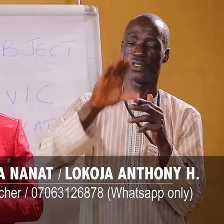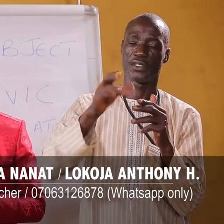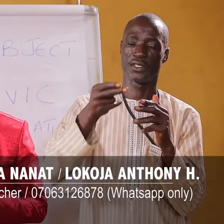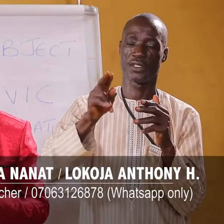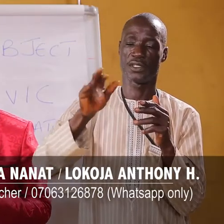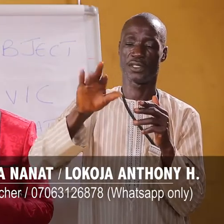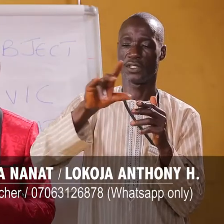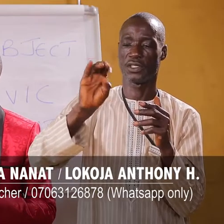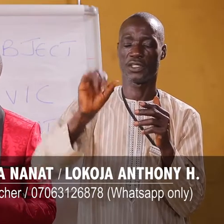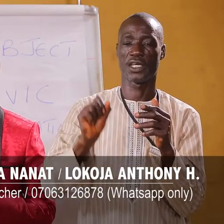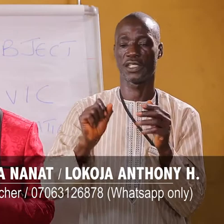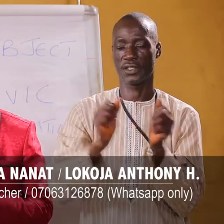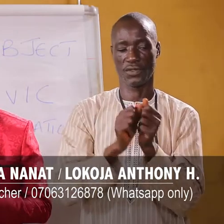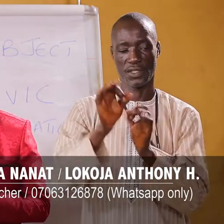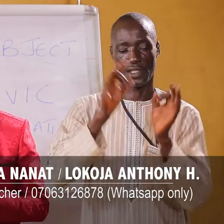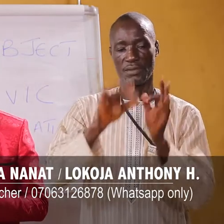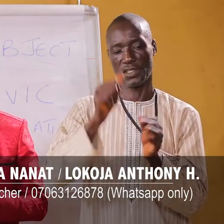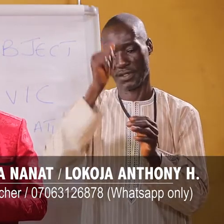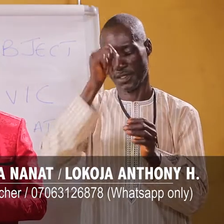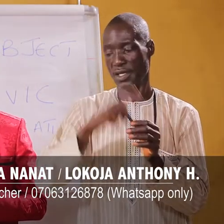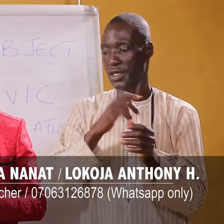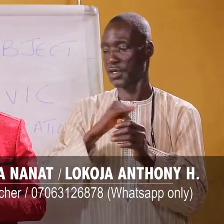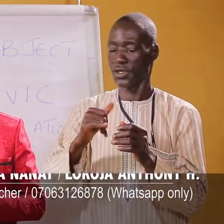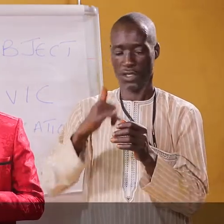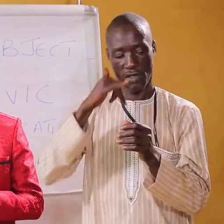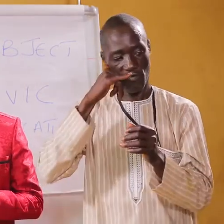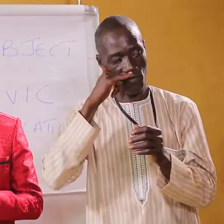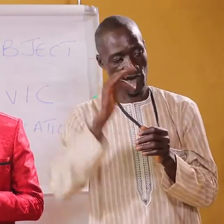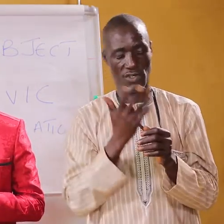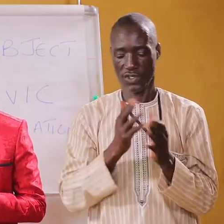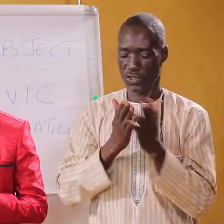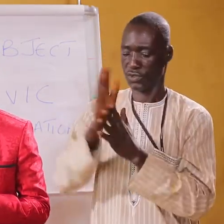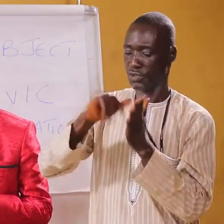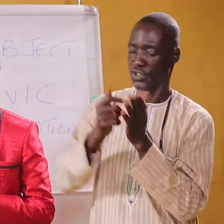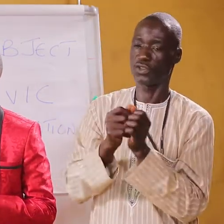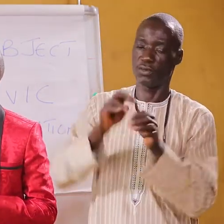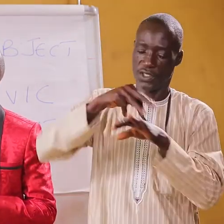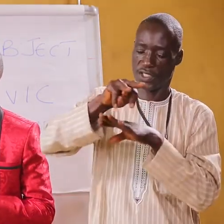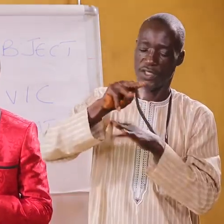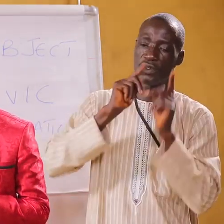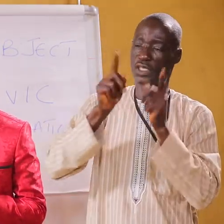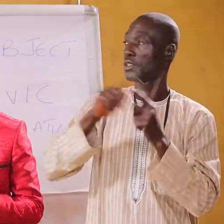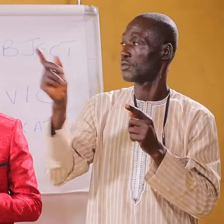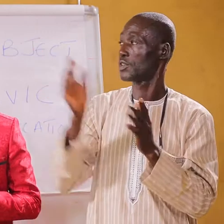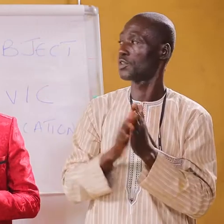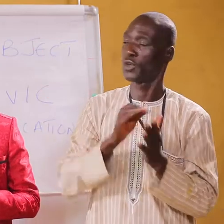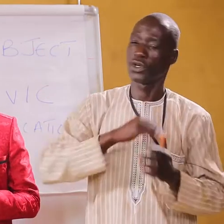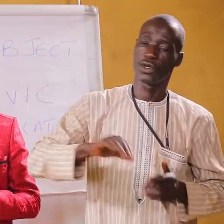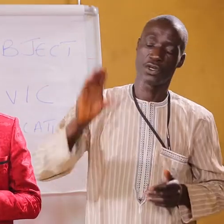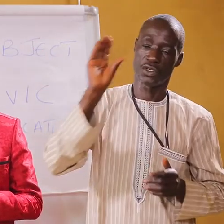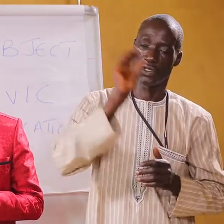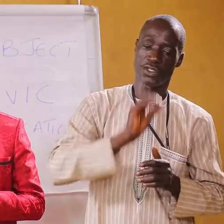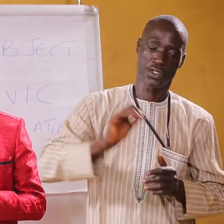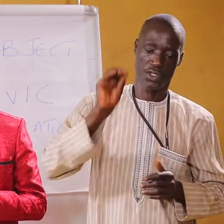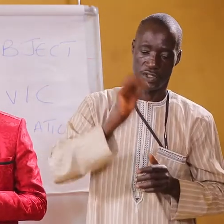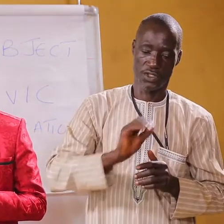Dunia Nanat. You can contact me through this number on your screen for your